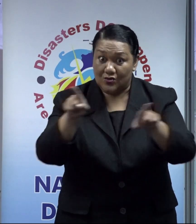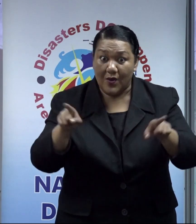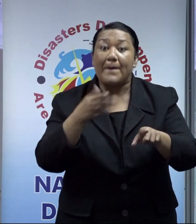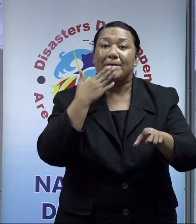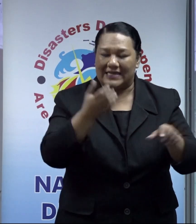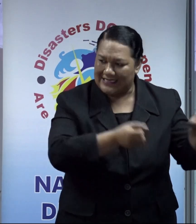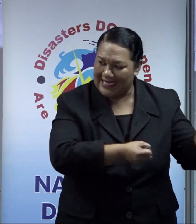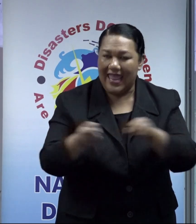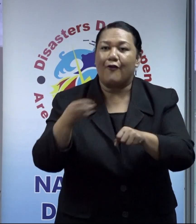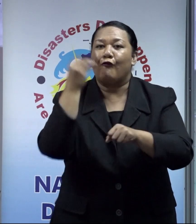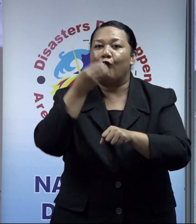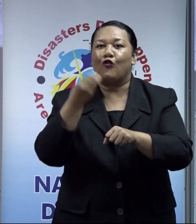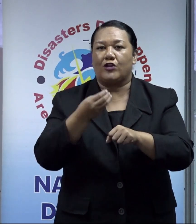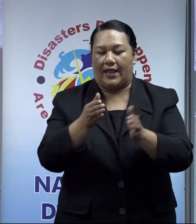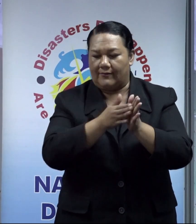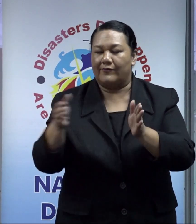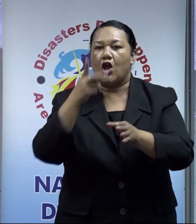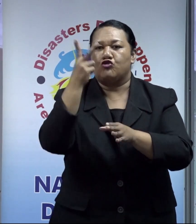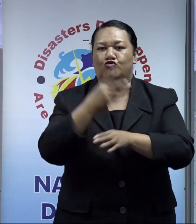you for 2 days.